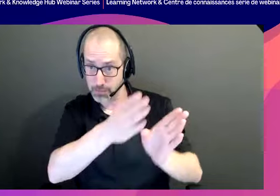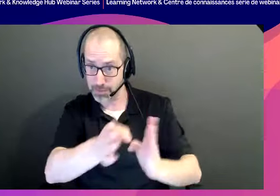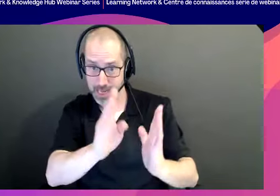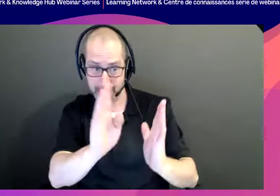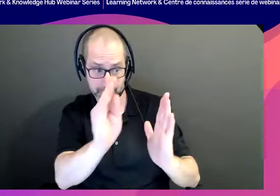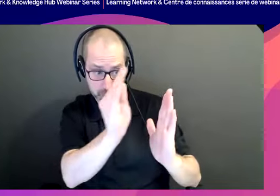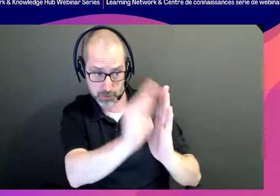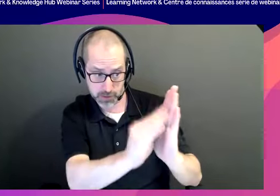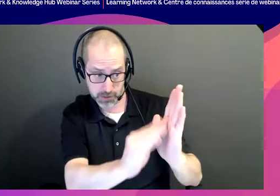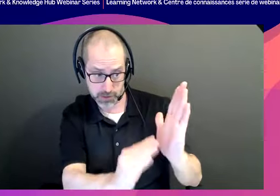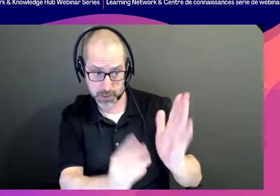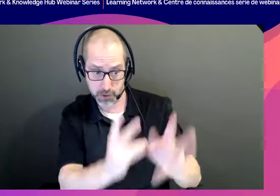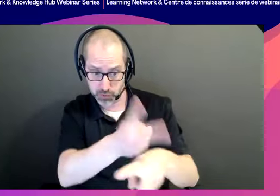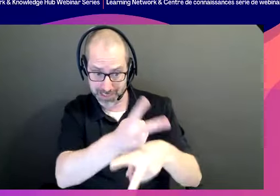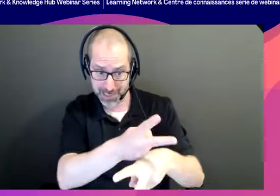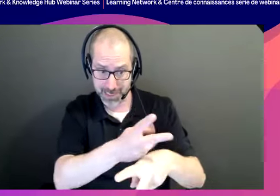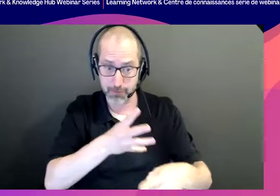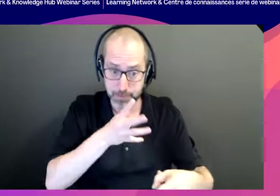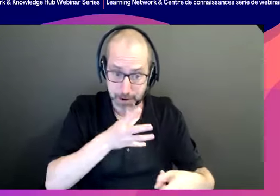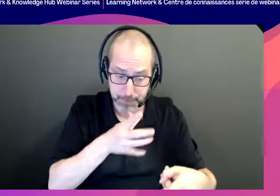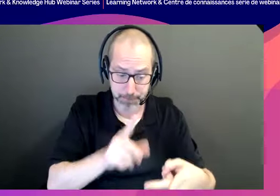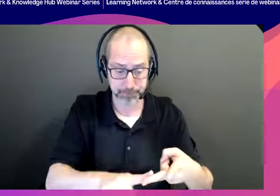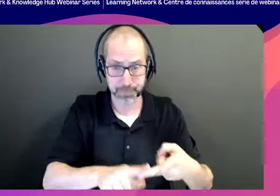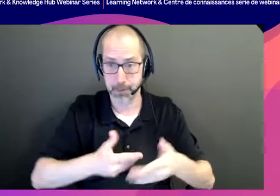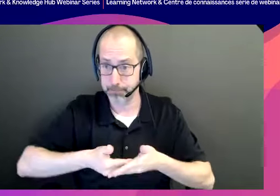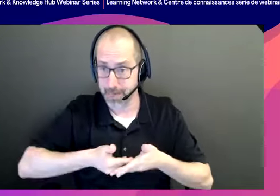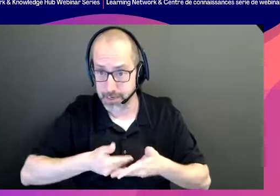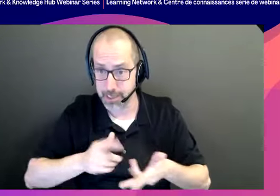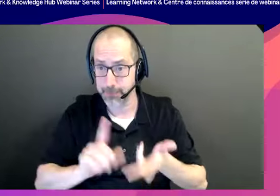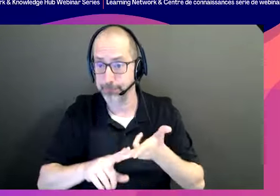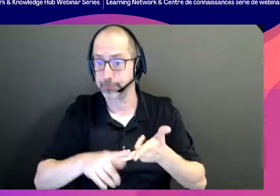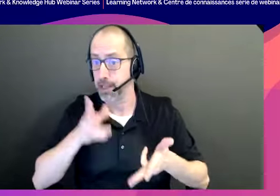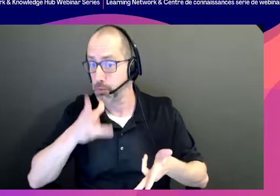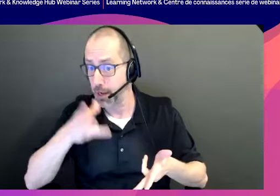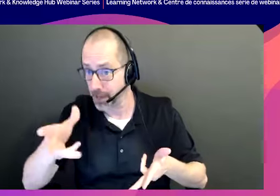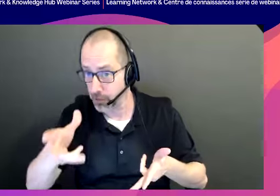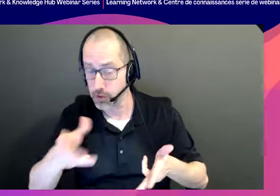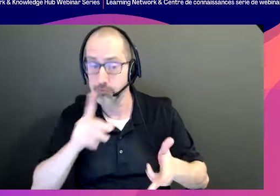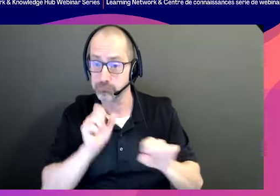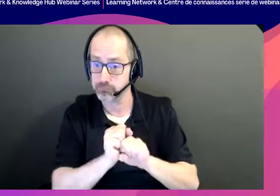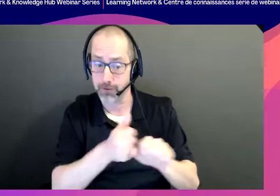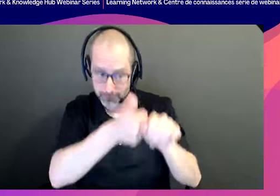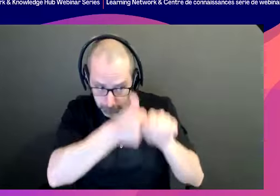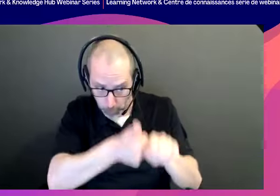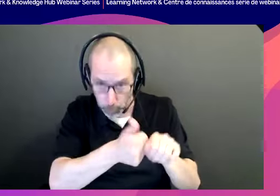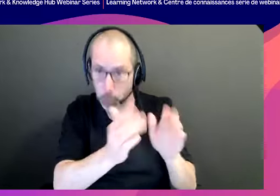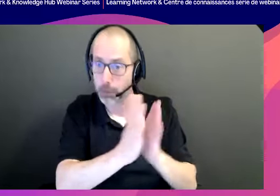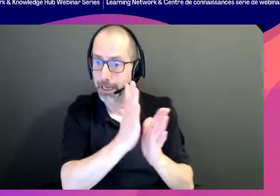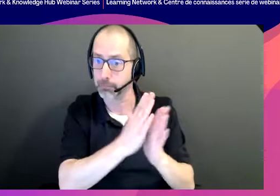mom and baby and grandmother, you know, whoever needs that support.